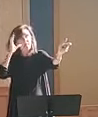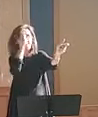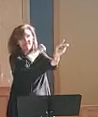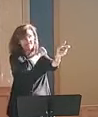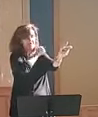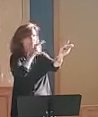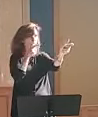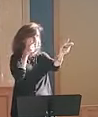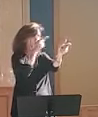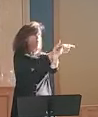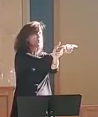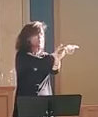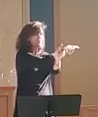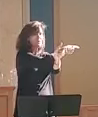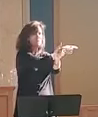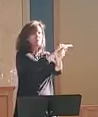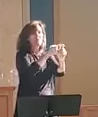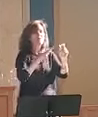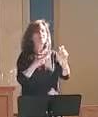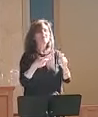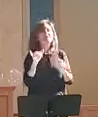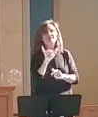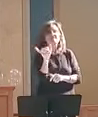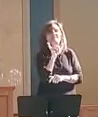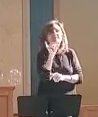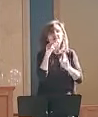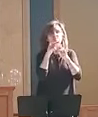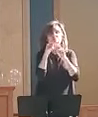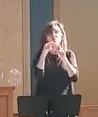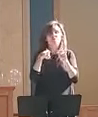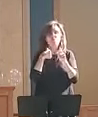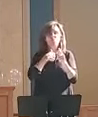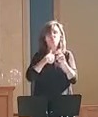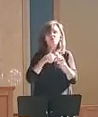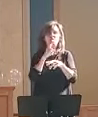mark, that's the same word we use for sin.